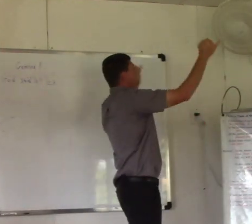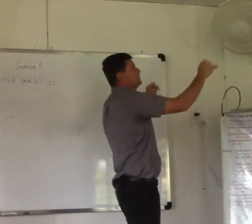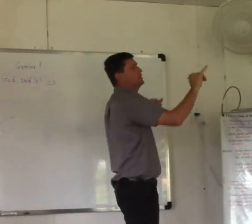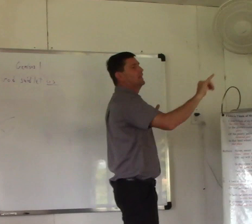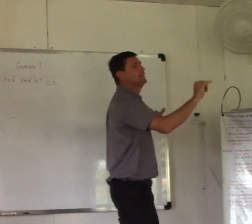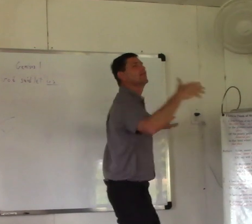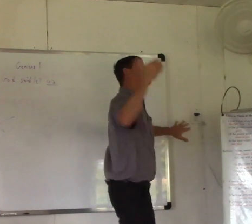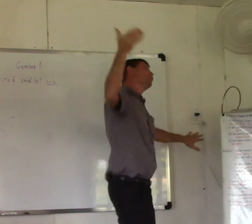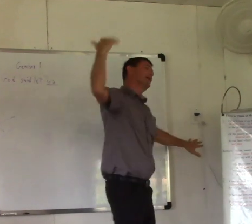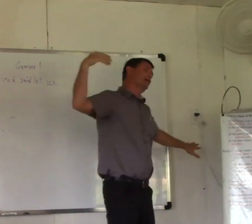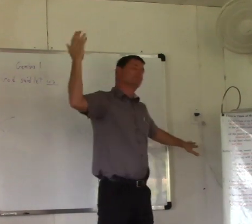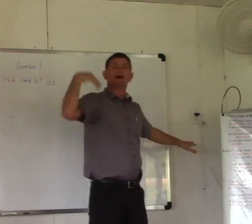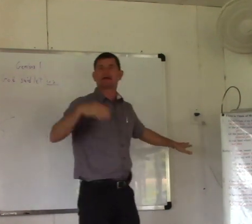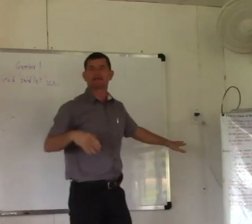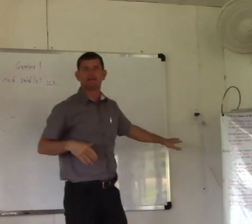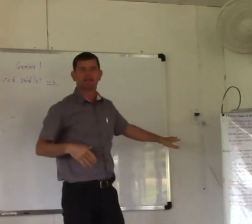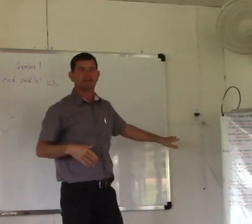idol, like way back.